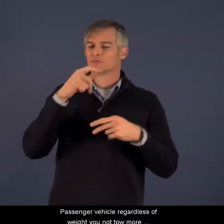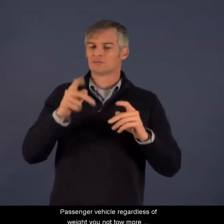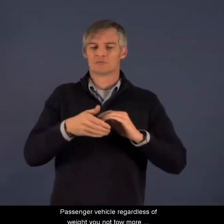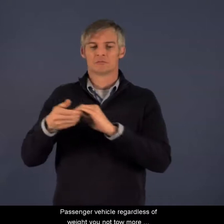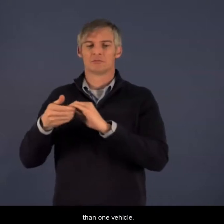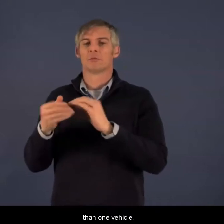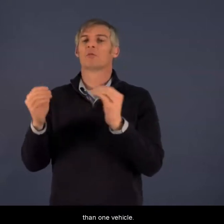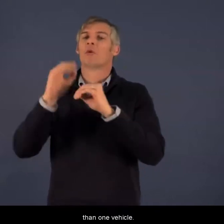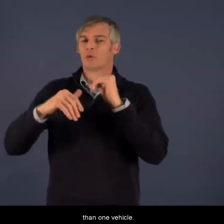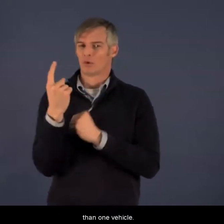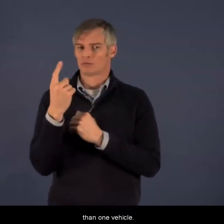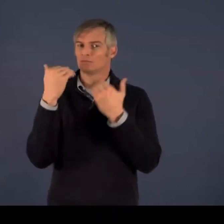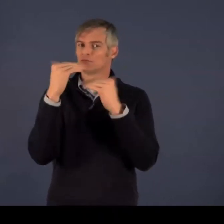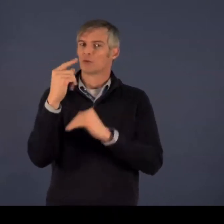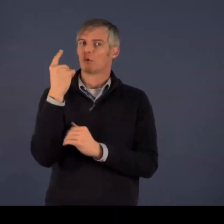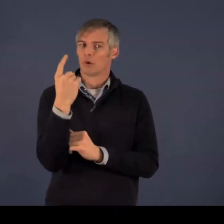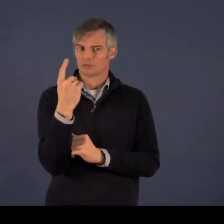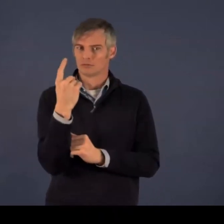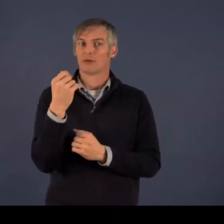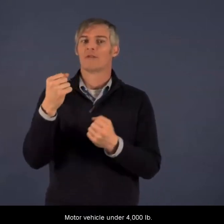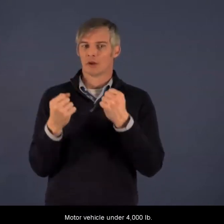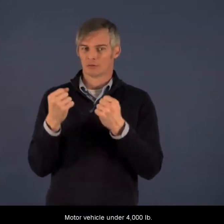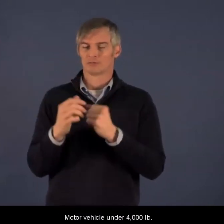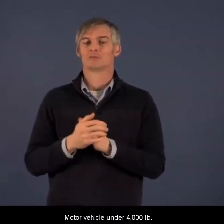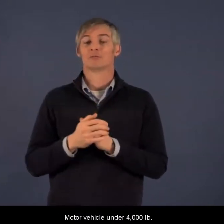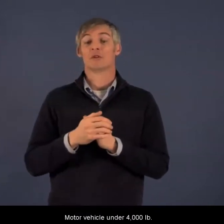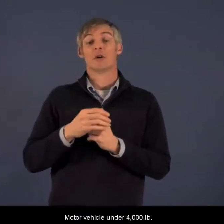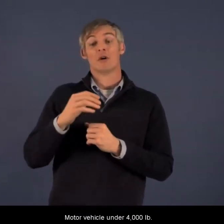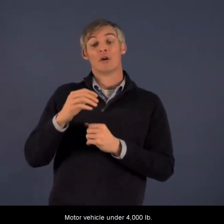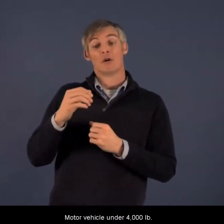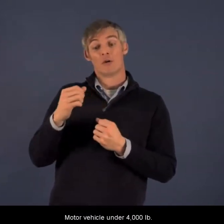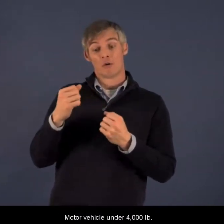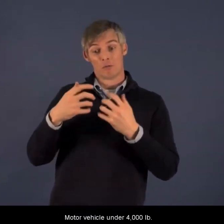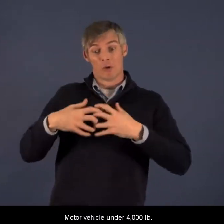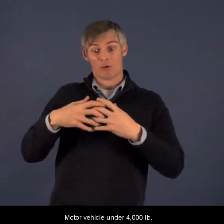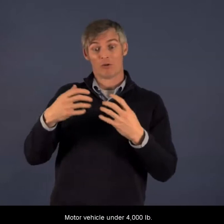tow more than one vehicle. A motor vehicle under 4,000 pounds,